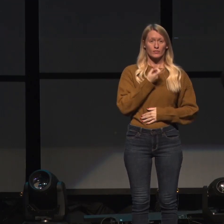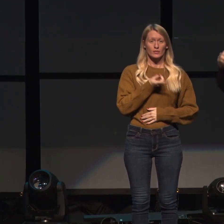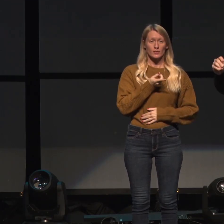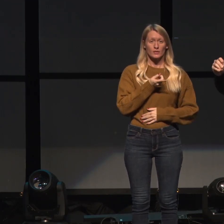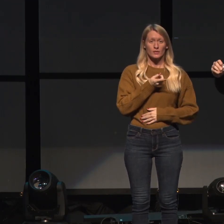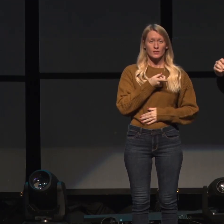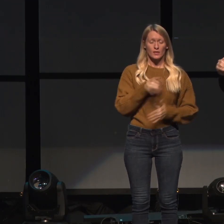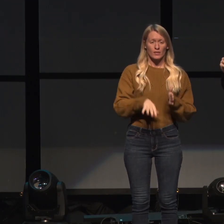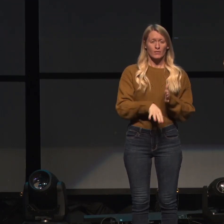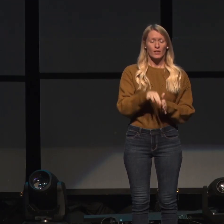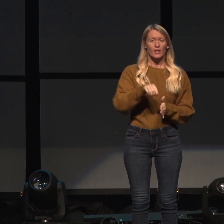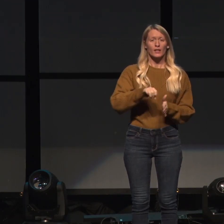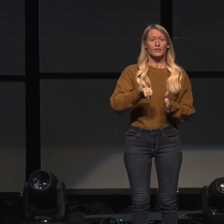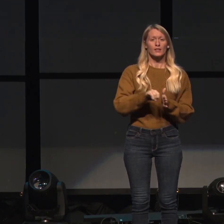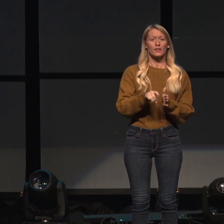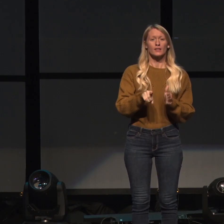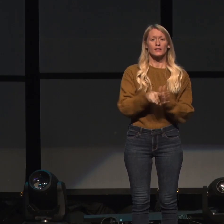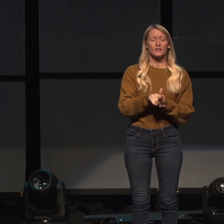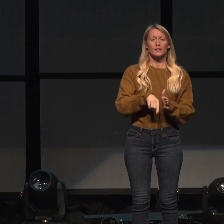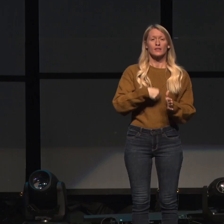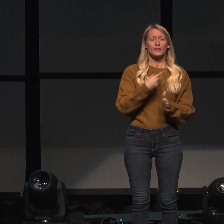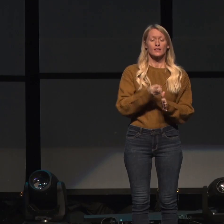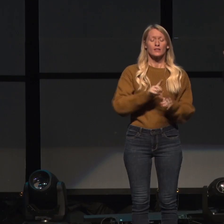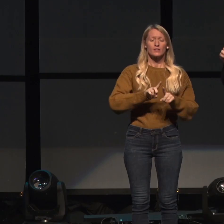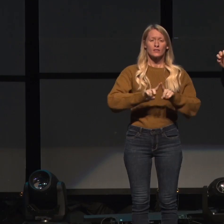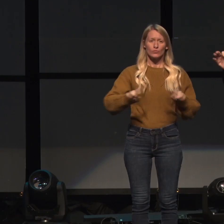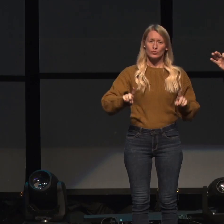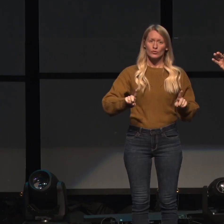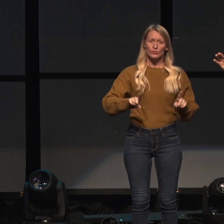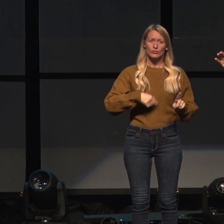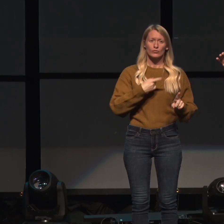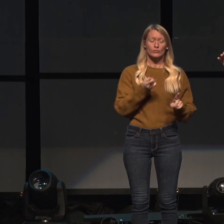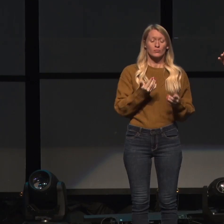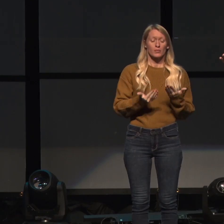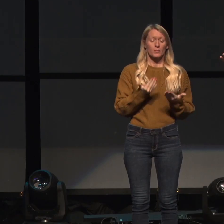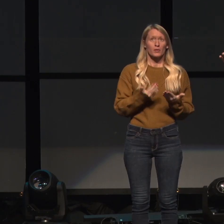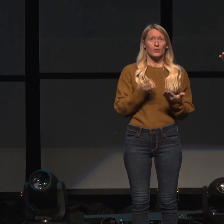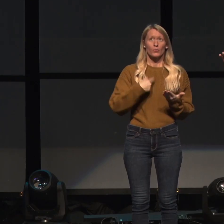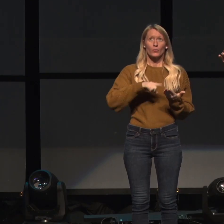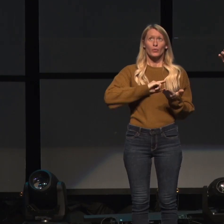identity in differentiation. And may we just honor that.